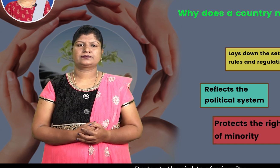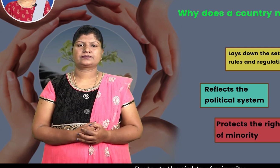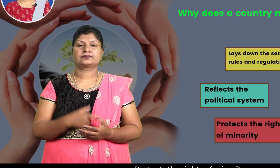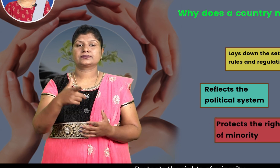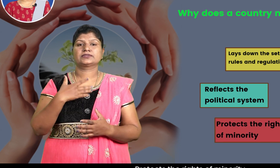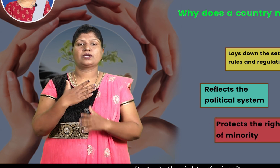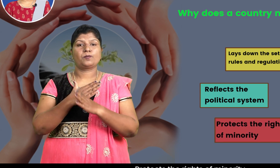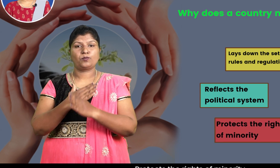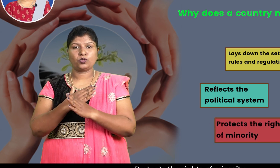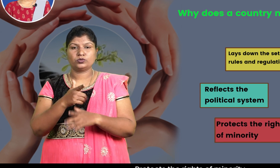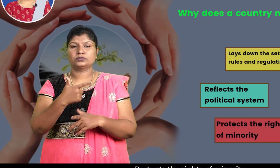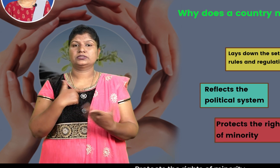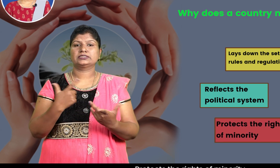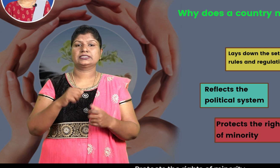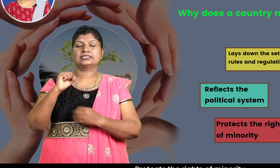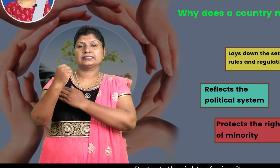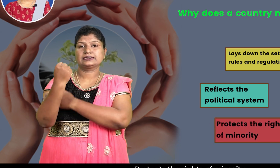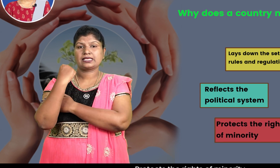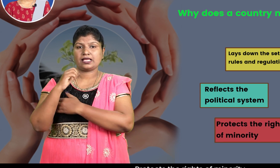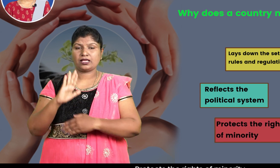protects the rights of minority,